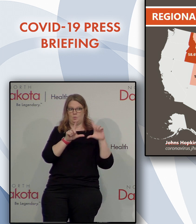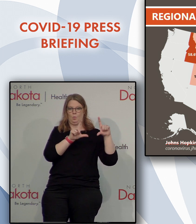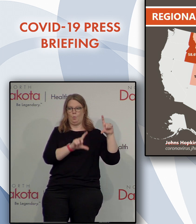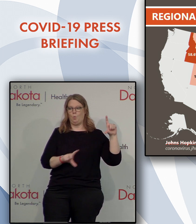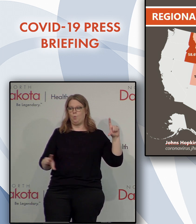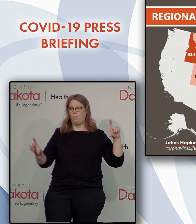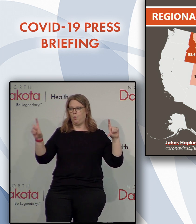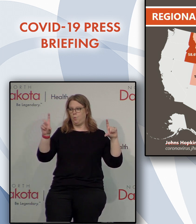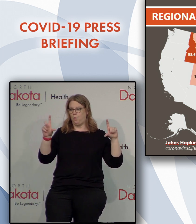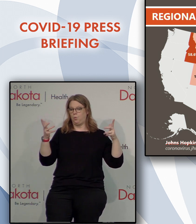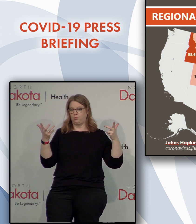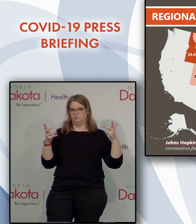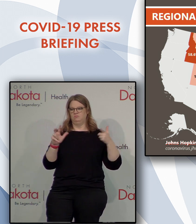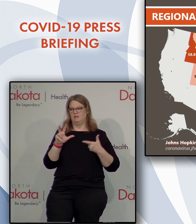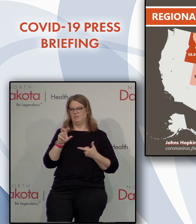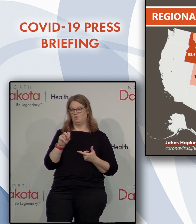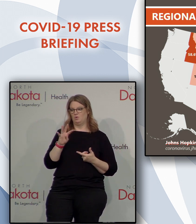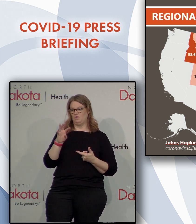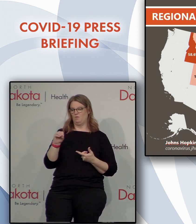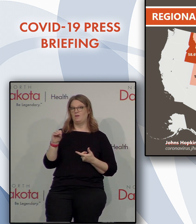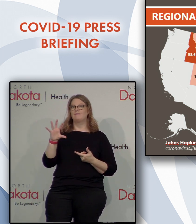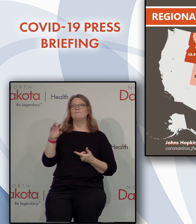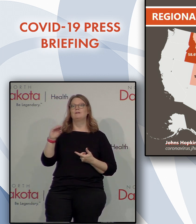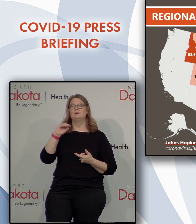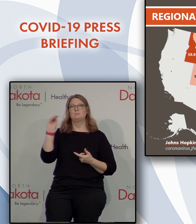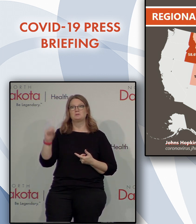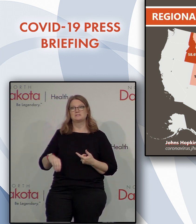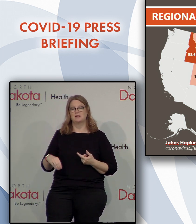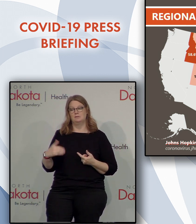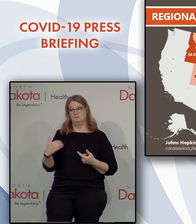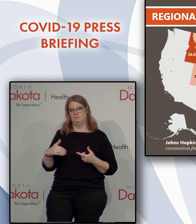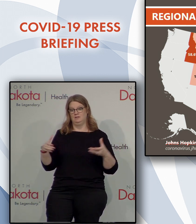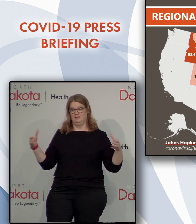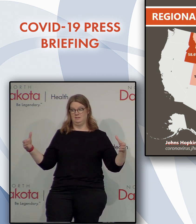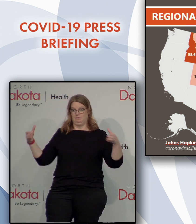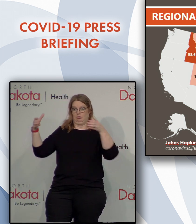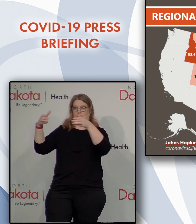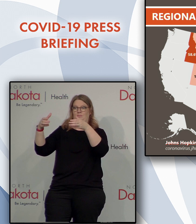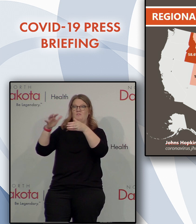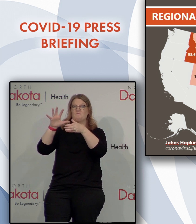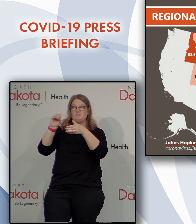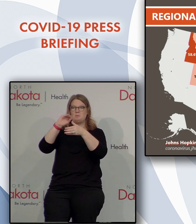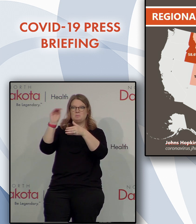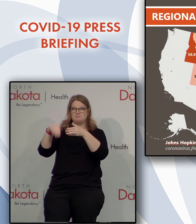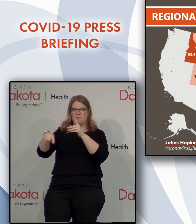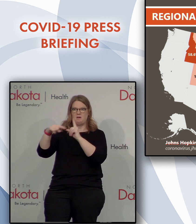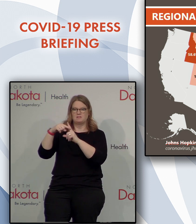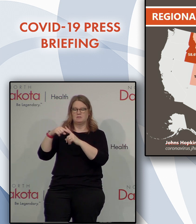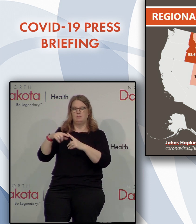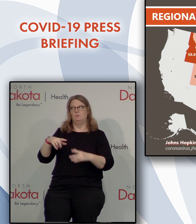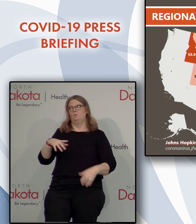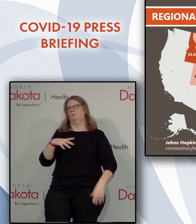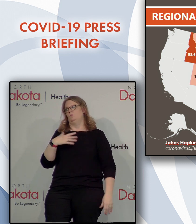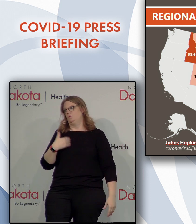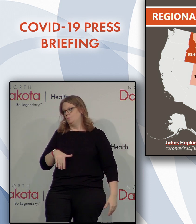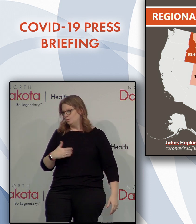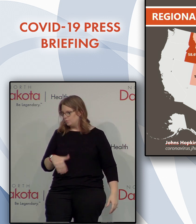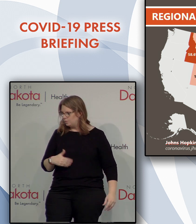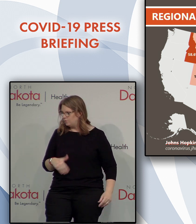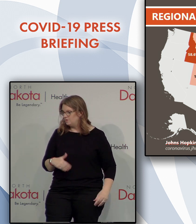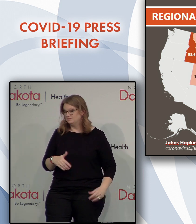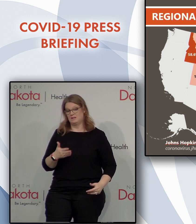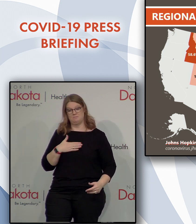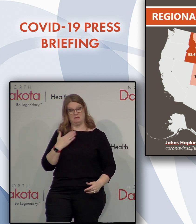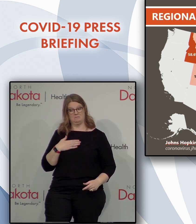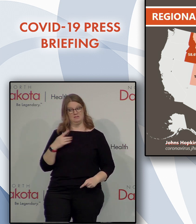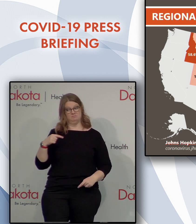region that are in the 30, 40, and even 50% plus range in terms of positivity rate, I'm glad that that's a territory